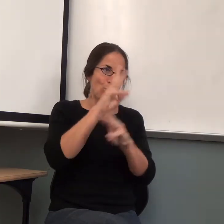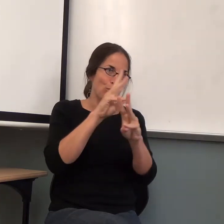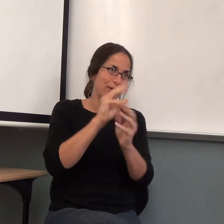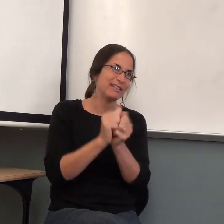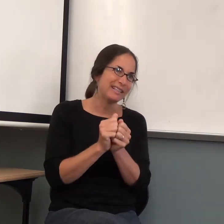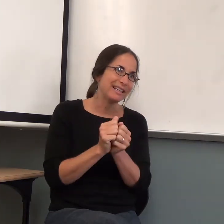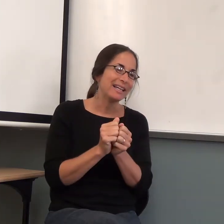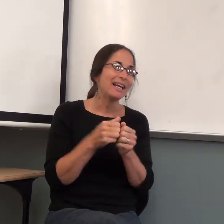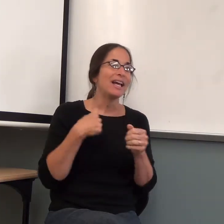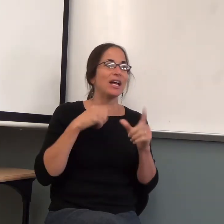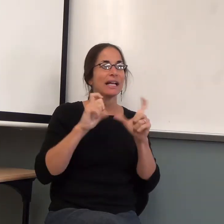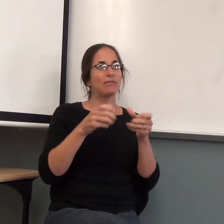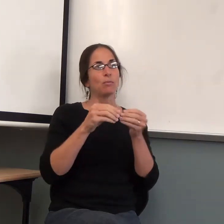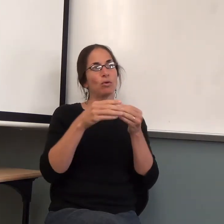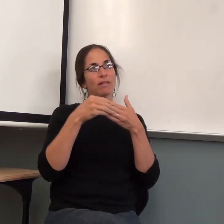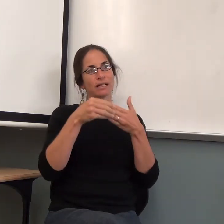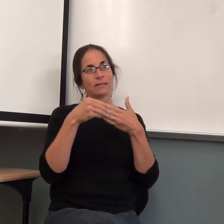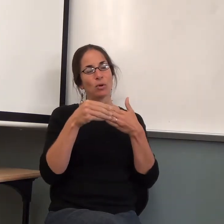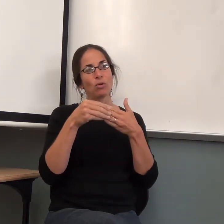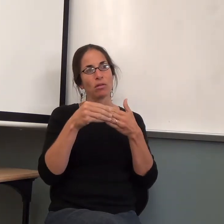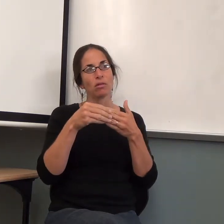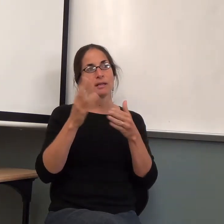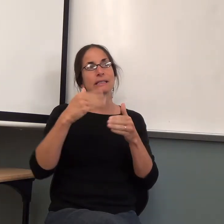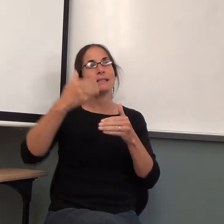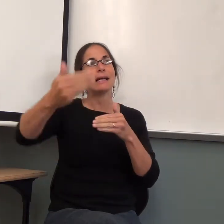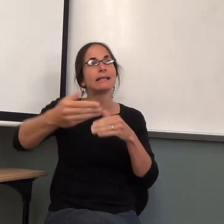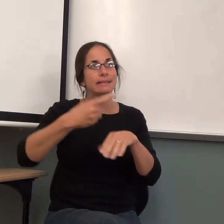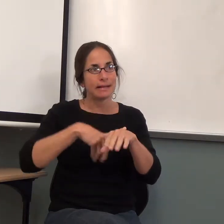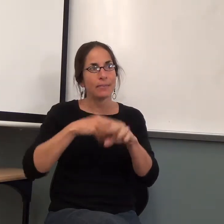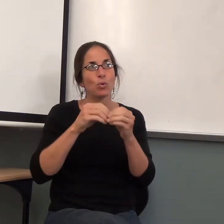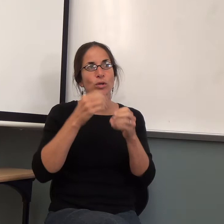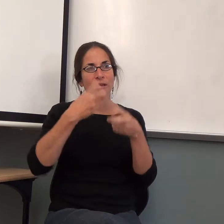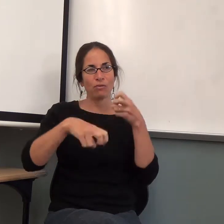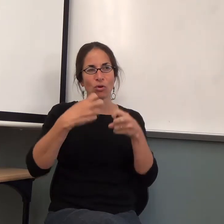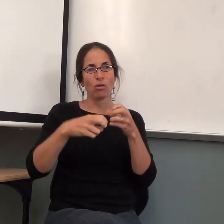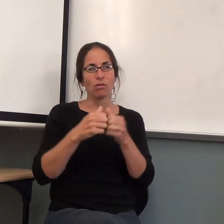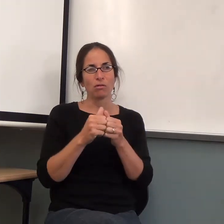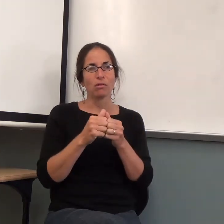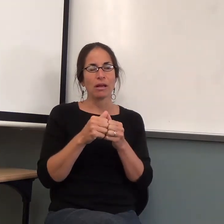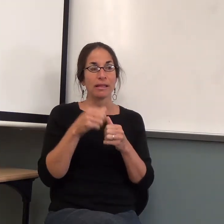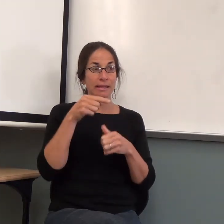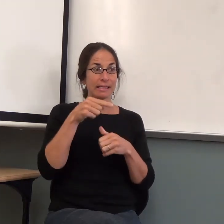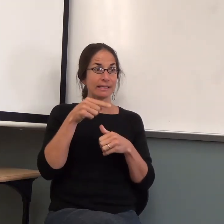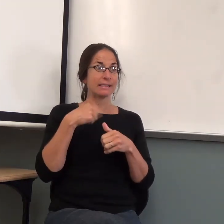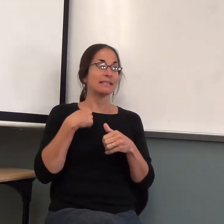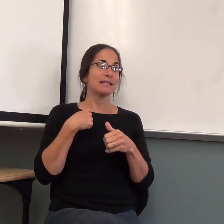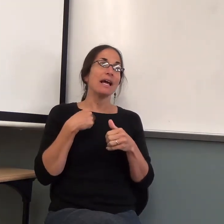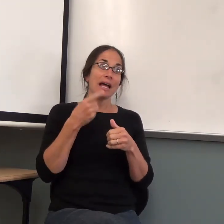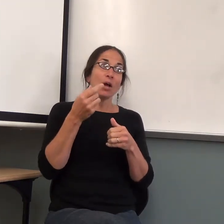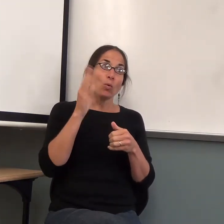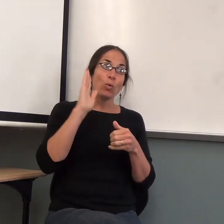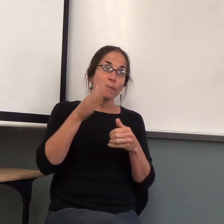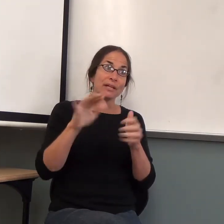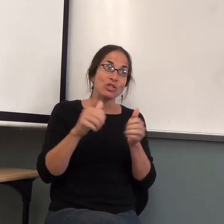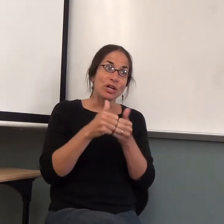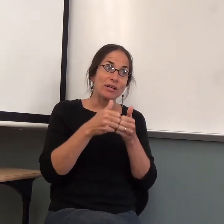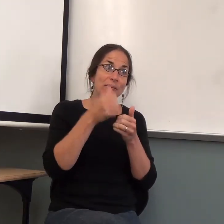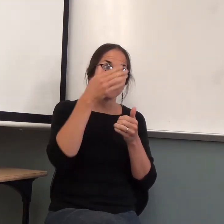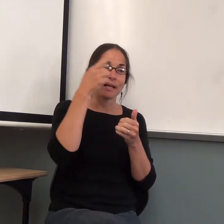I give you a little bit more of a difficult assignment because I want to see what you do with it. Okay, and that doesn't mean I'm trying to set you up to